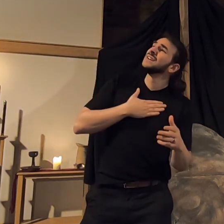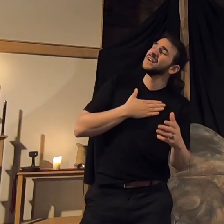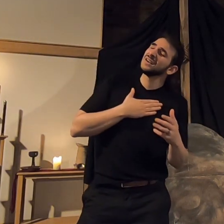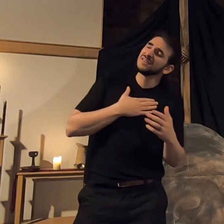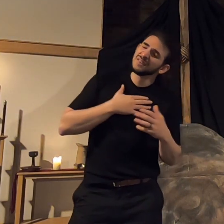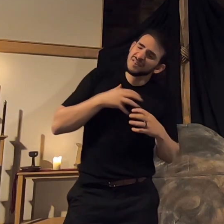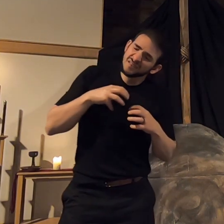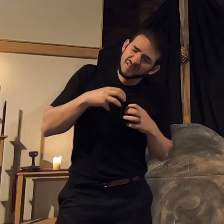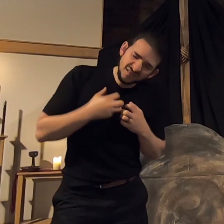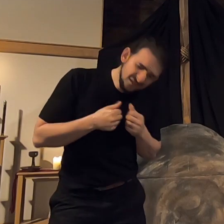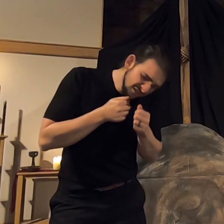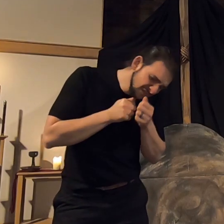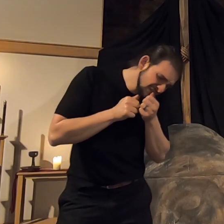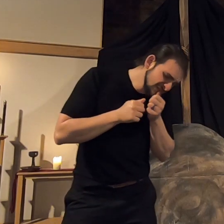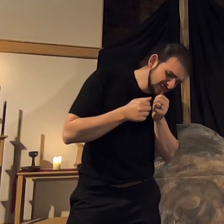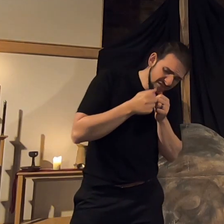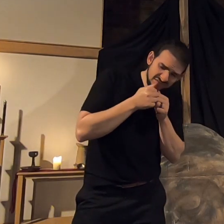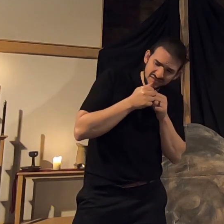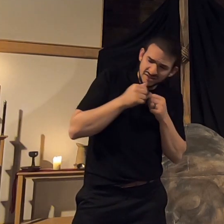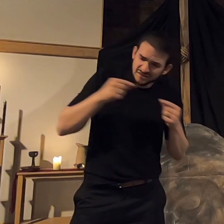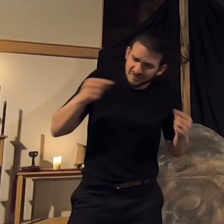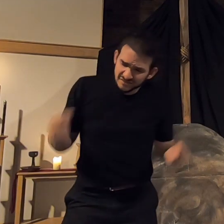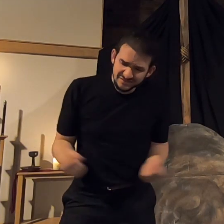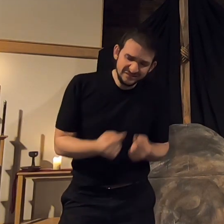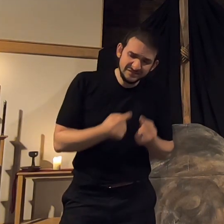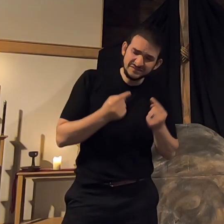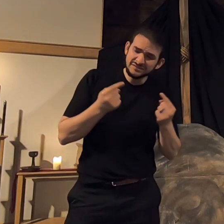Won't you listen to my cries